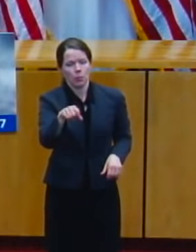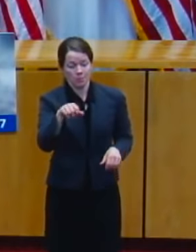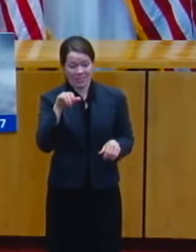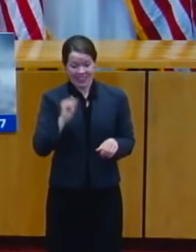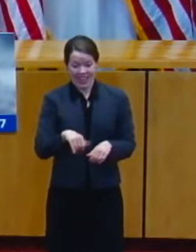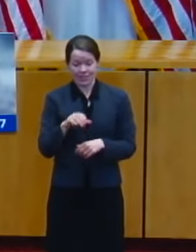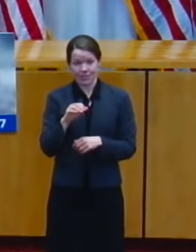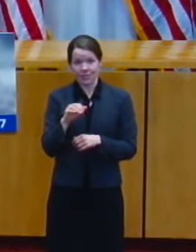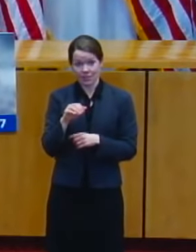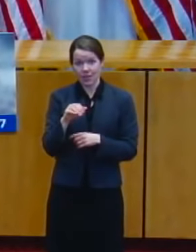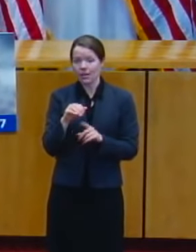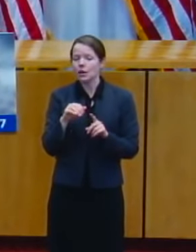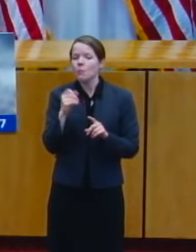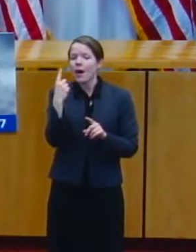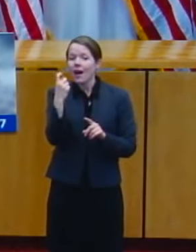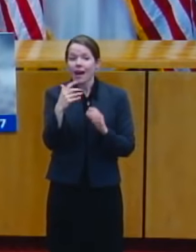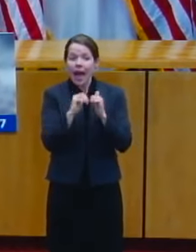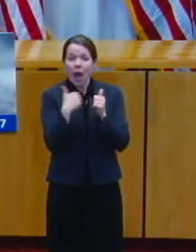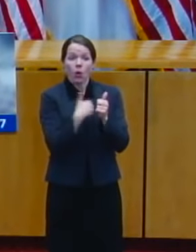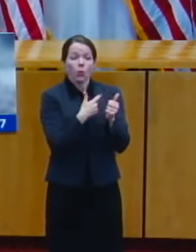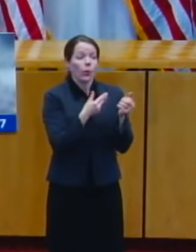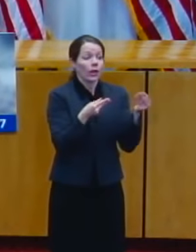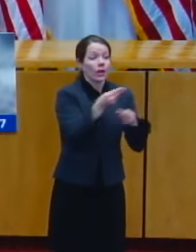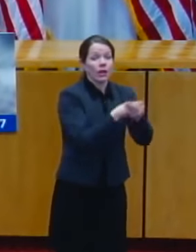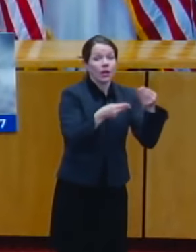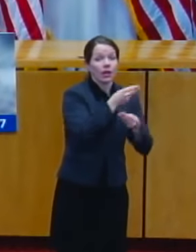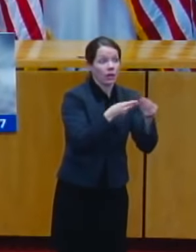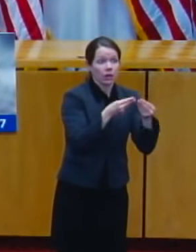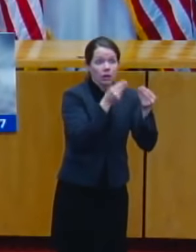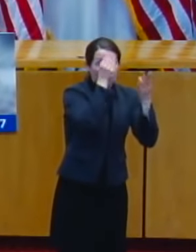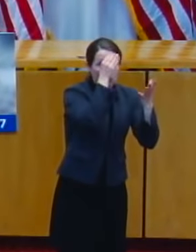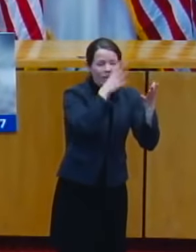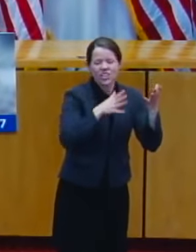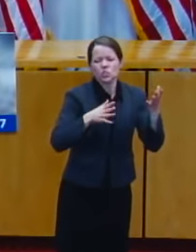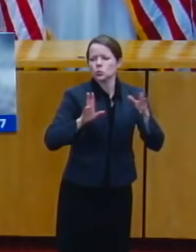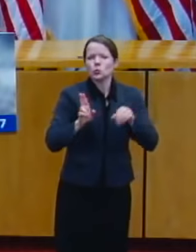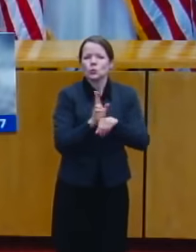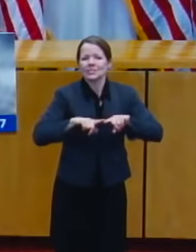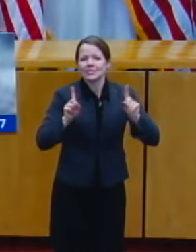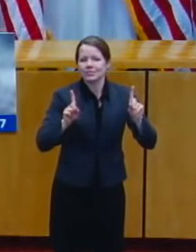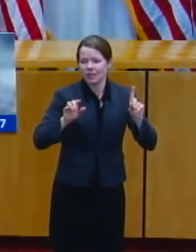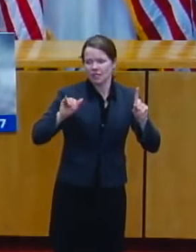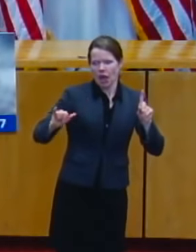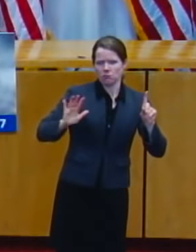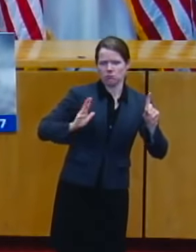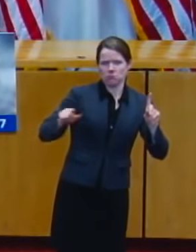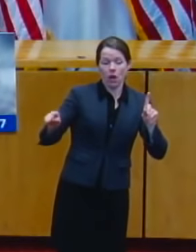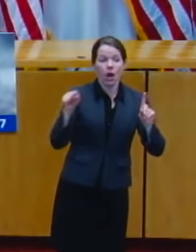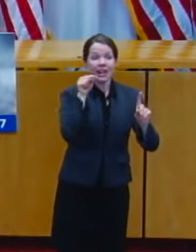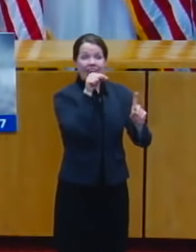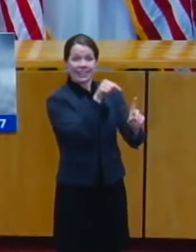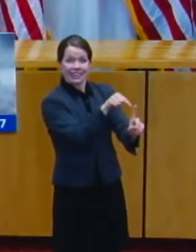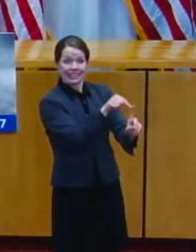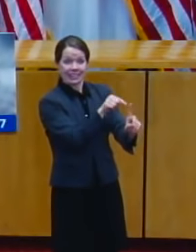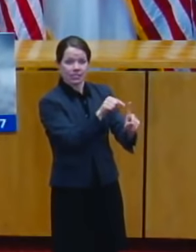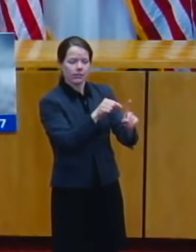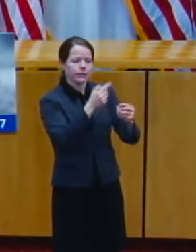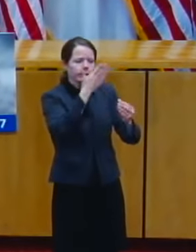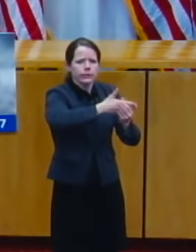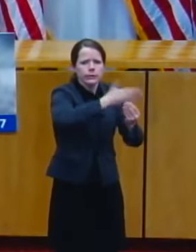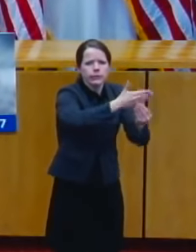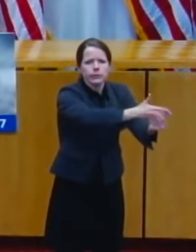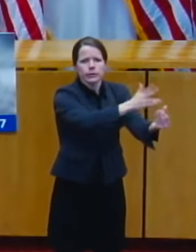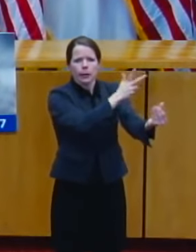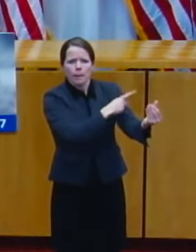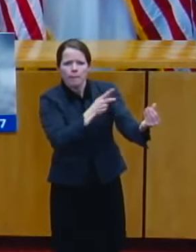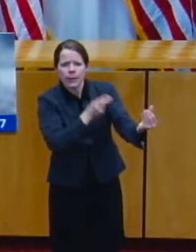not the Maven system, it's our vital record system, which we have been trying to update for a significant period of time. It was actually part of what we